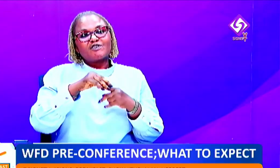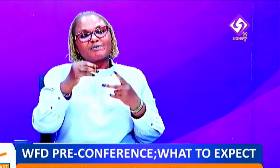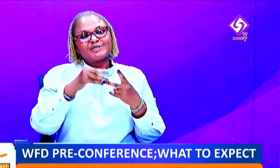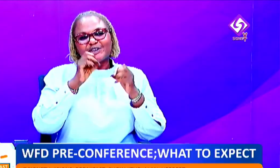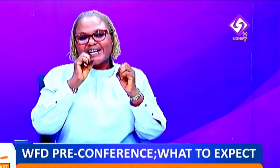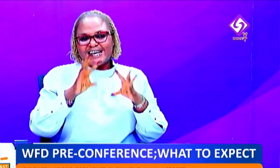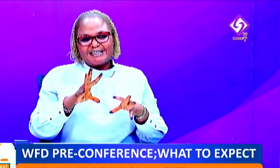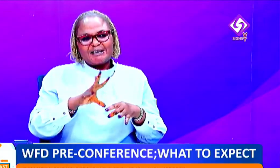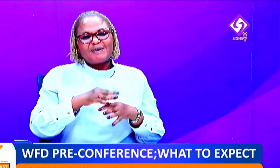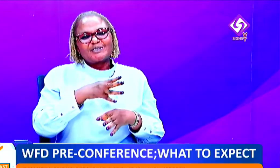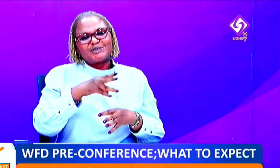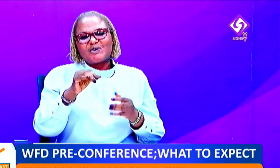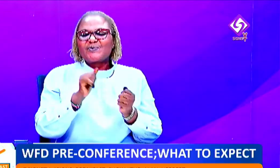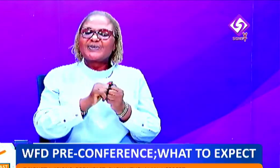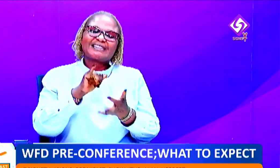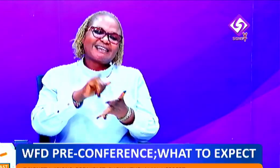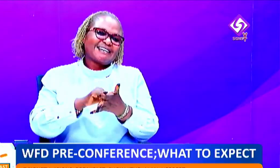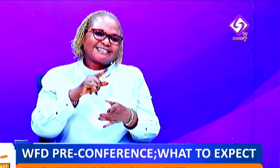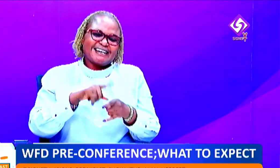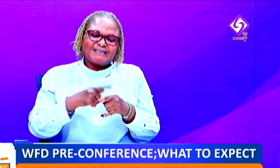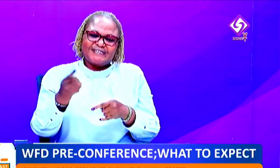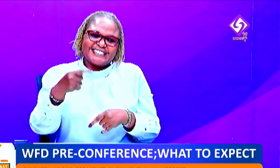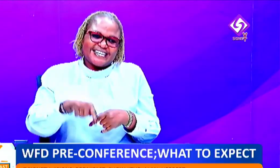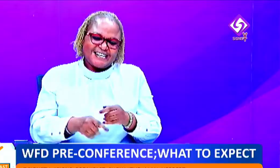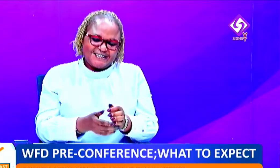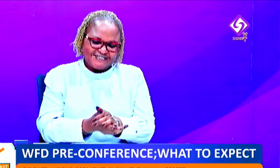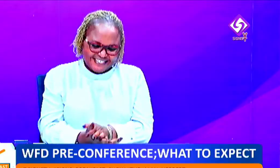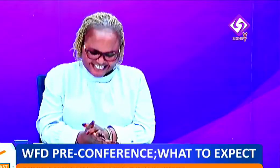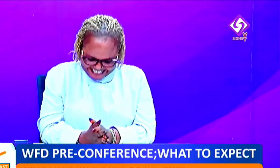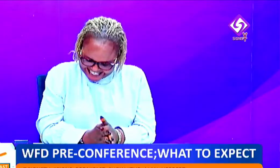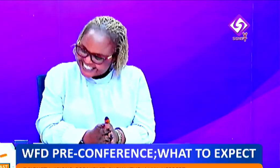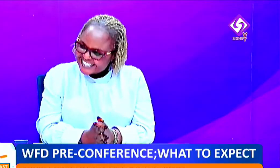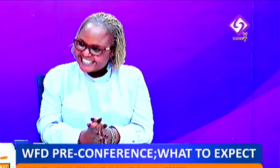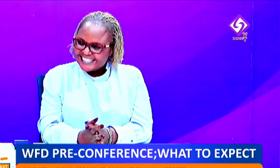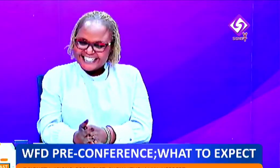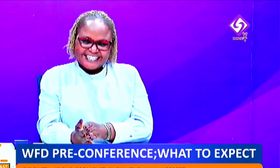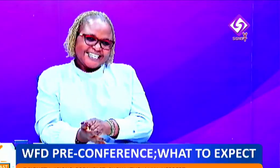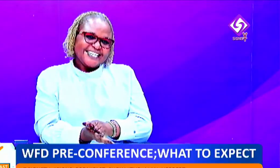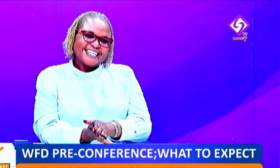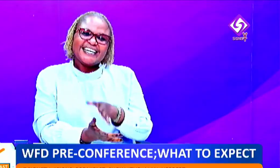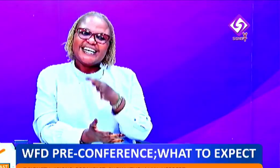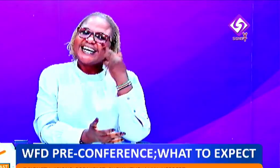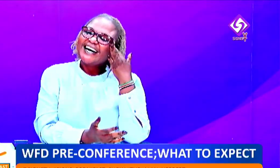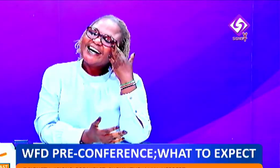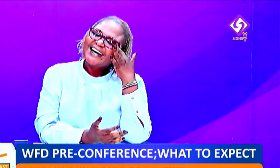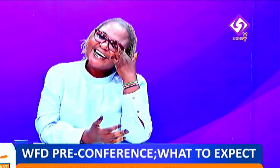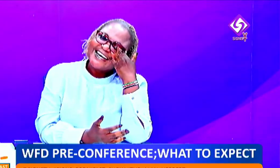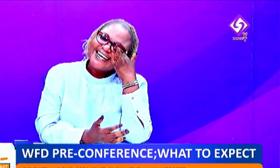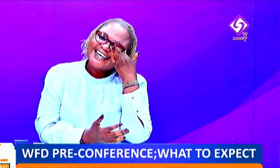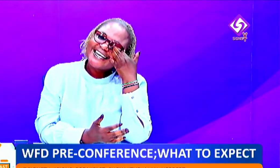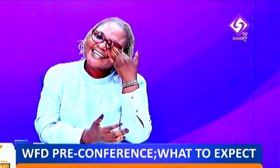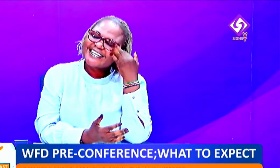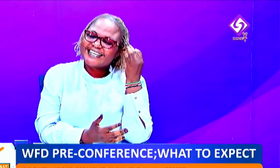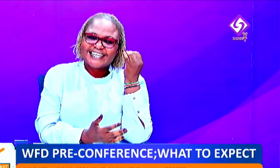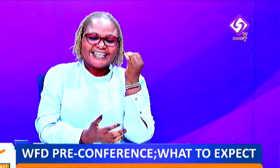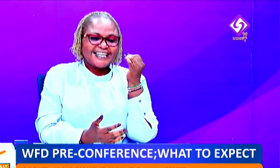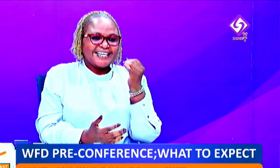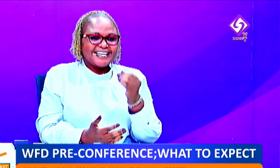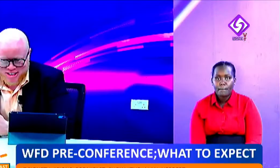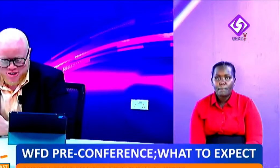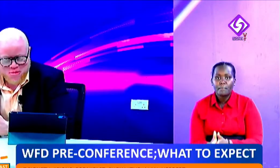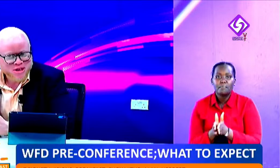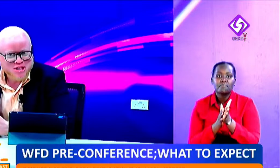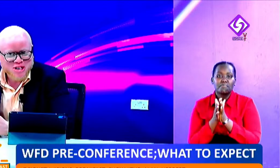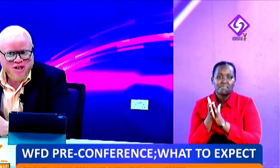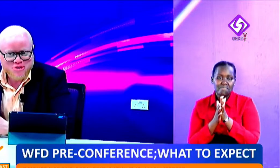if it can save our lives, then sure. But if I have another option, I am looking for a sign language interpreter. Very interesting